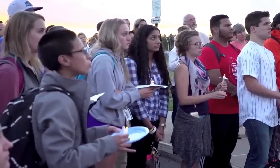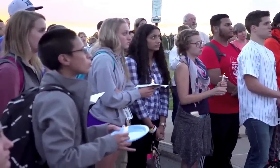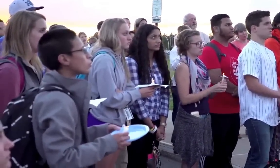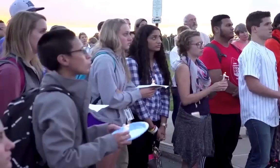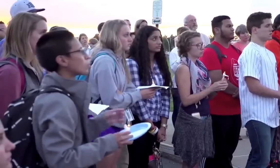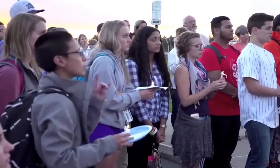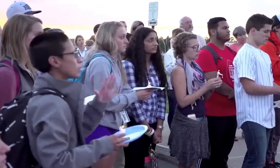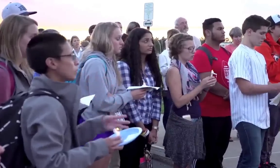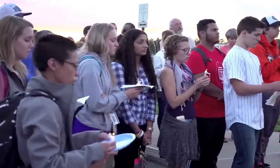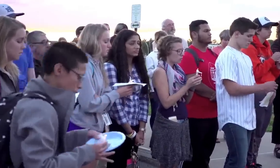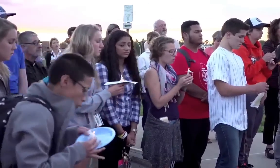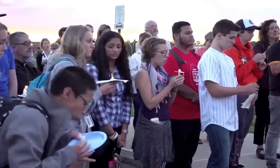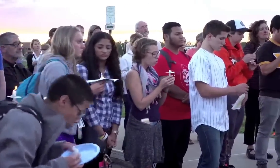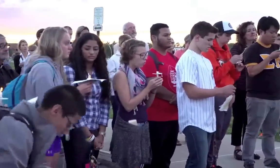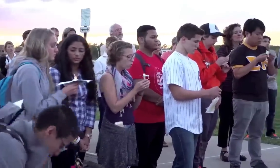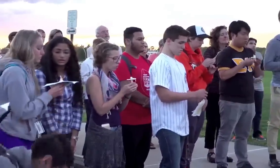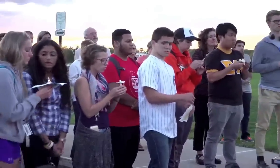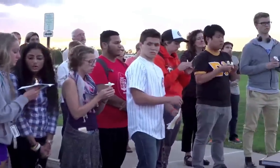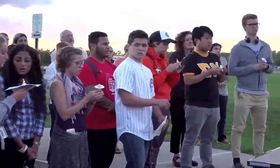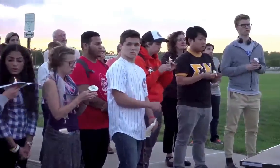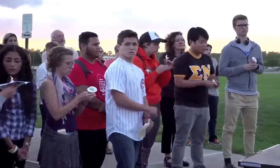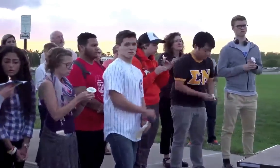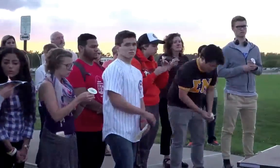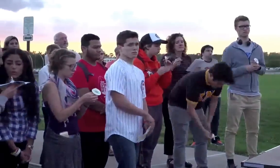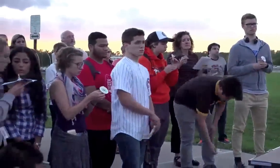Okay, so for now, if you would please blow out your candles.